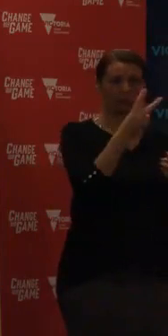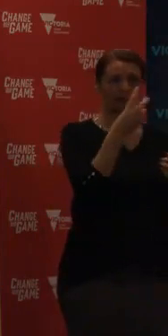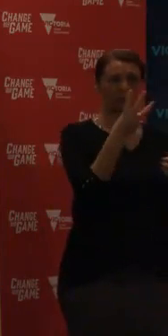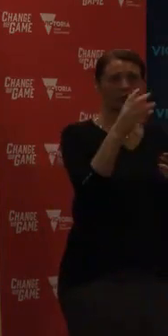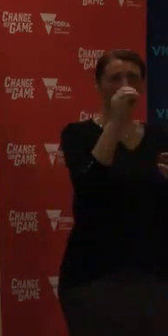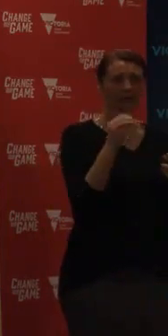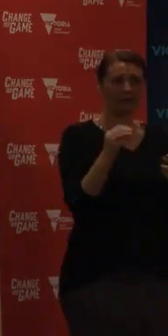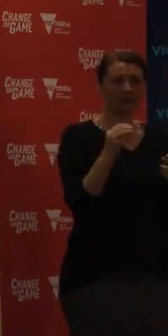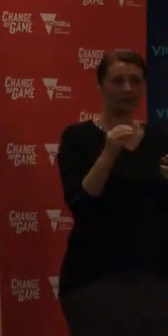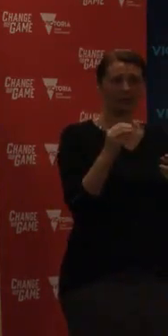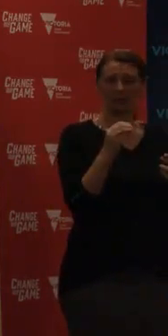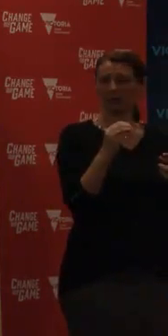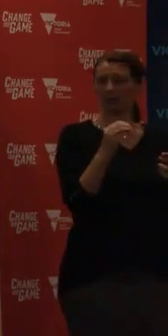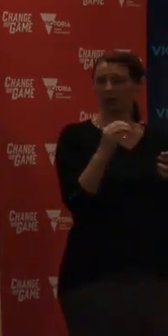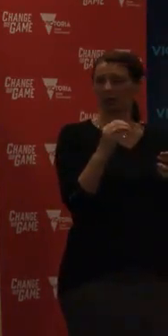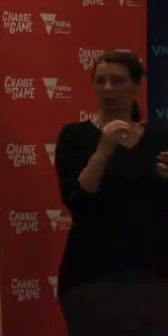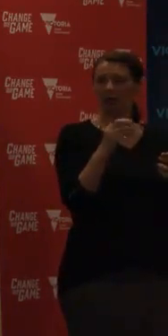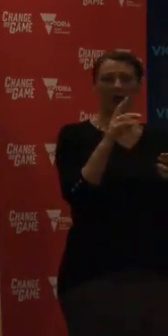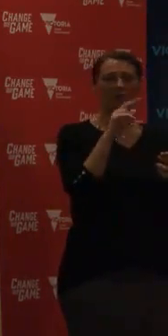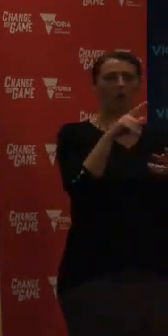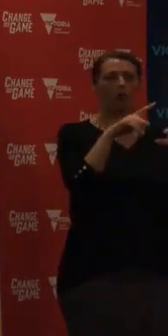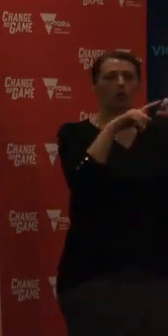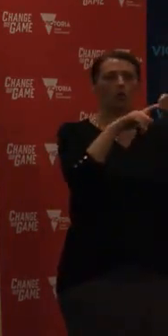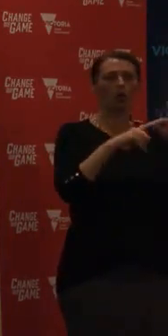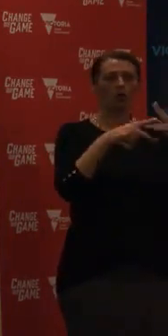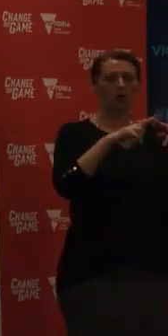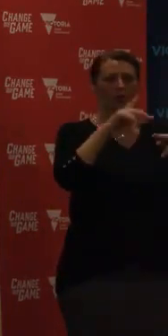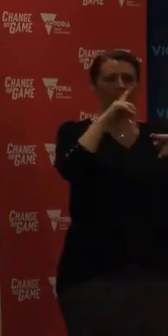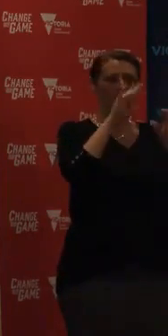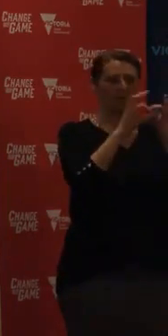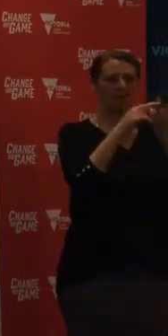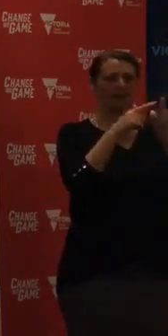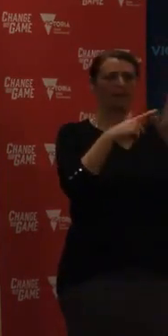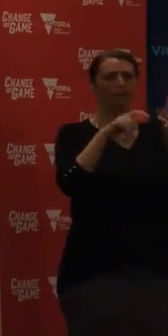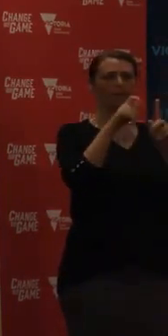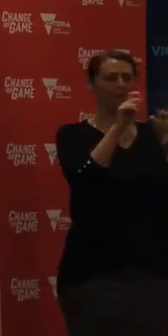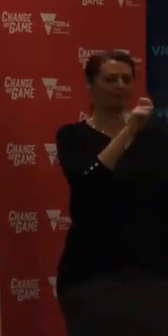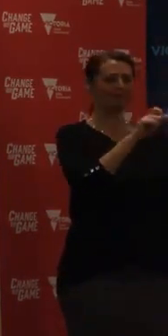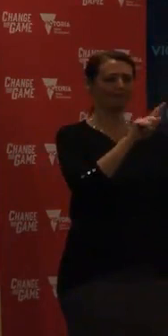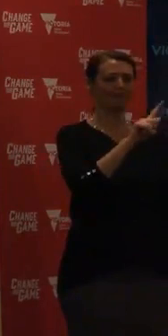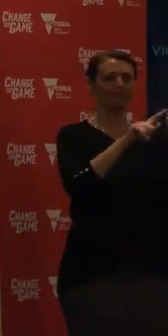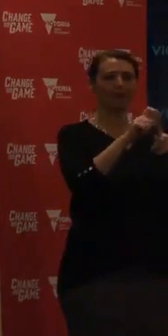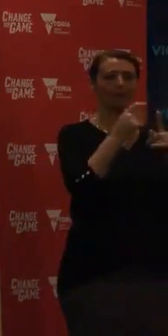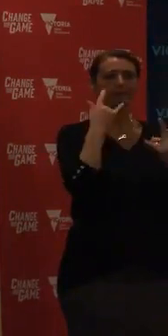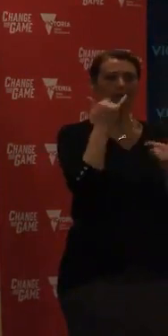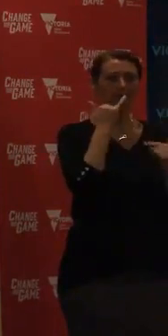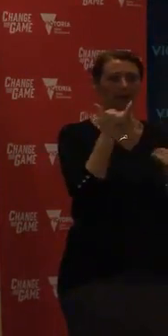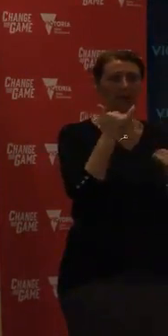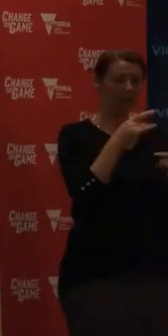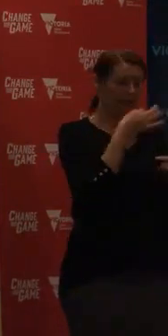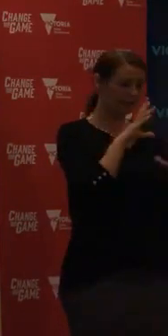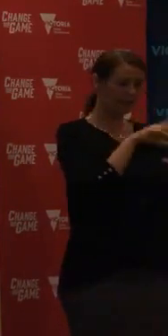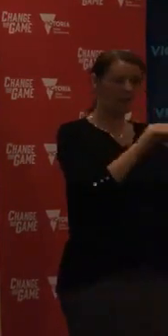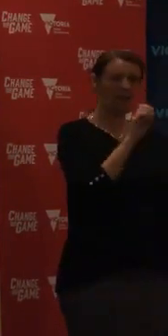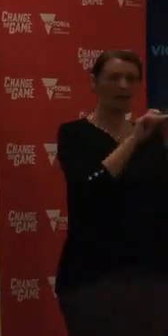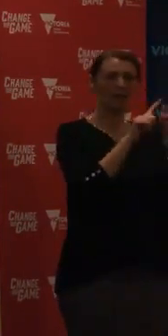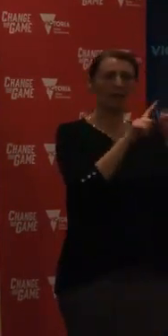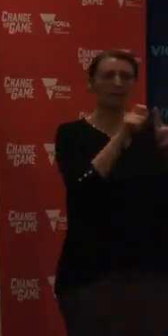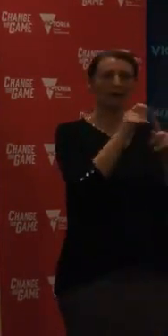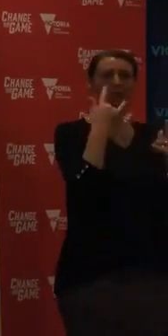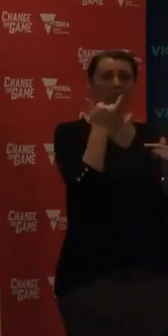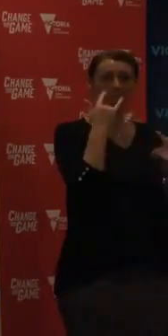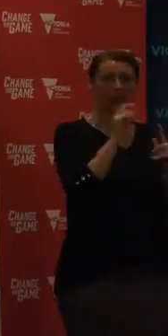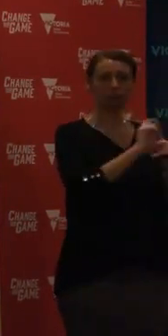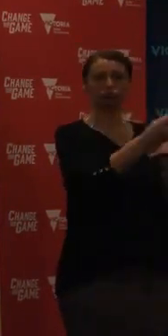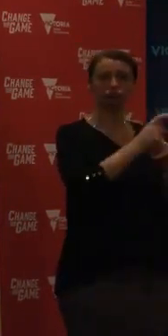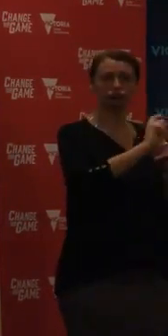23% in terms of the quality of people's beep tests. So basically the kids involved did a beep test, and over the journey, in